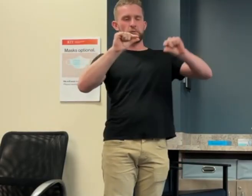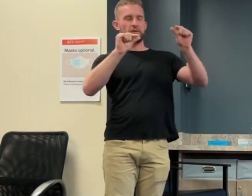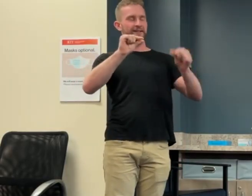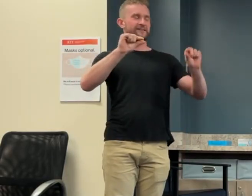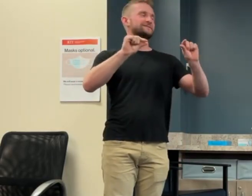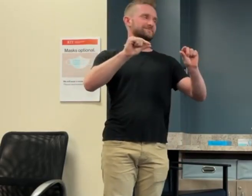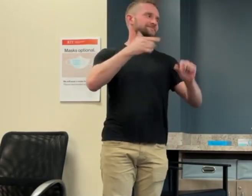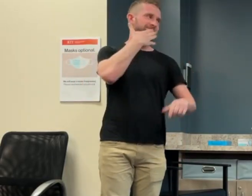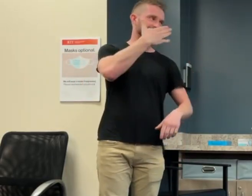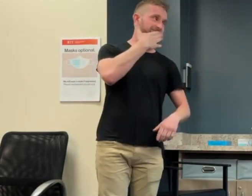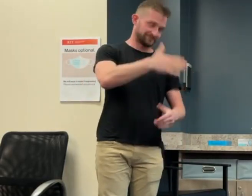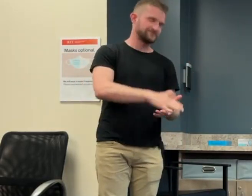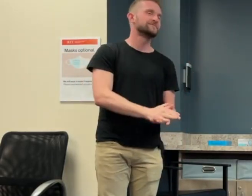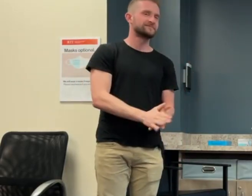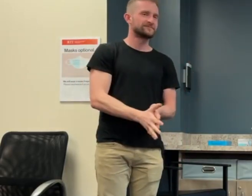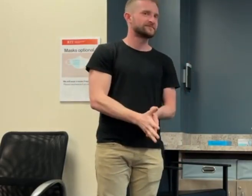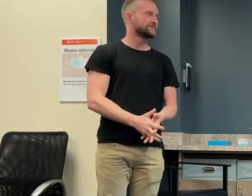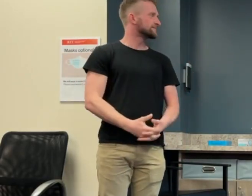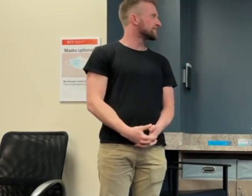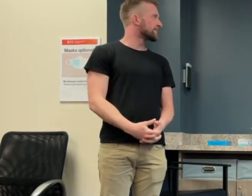Good clarification. Thank you for asking.